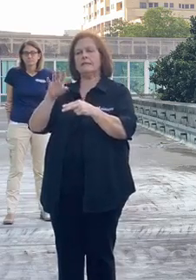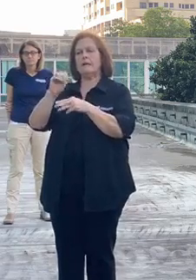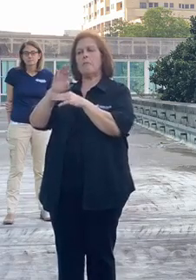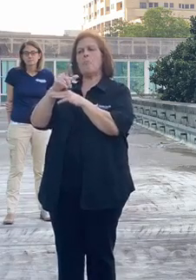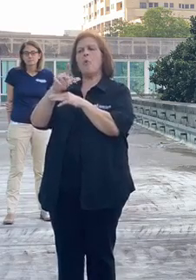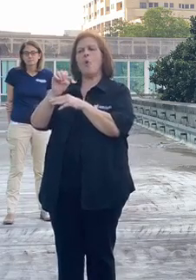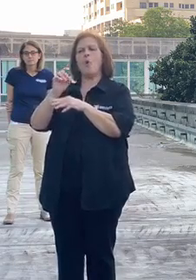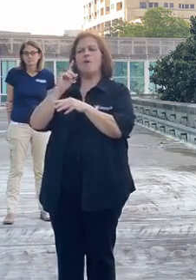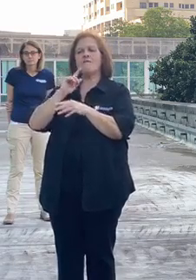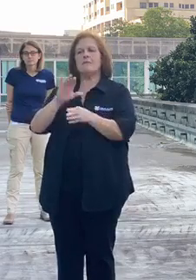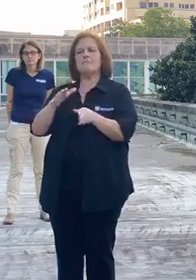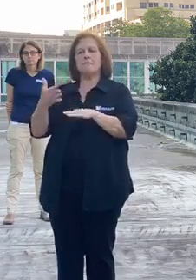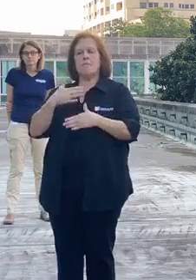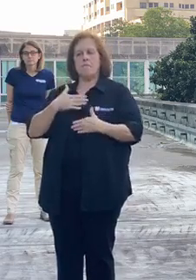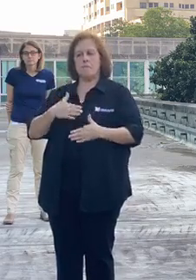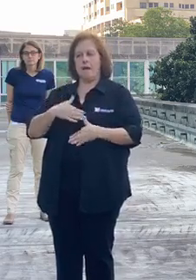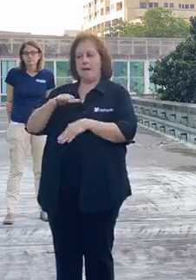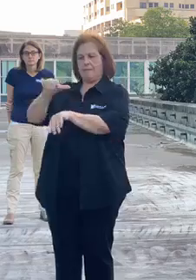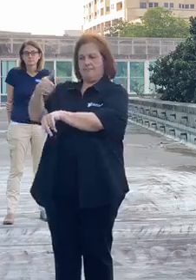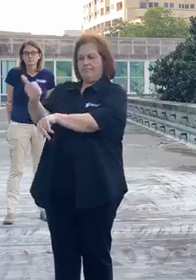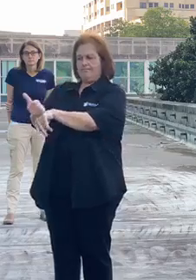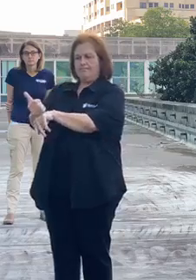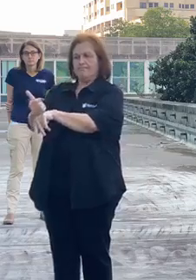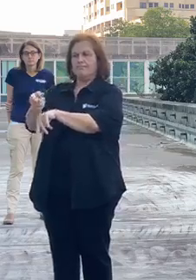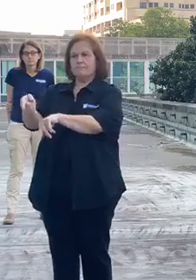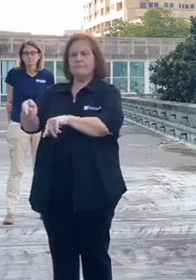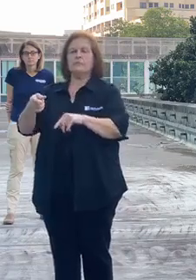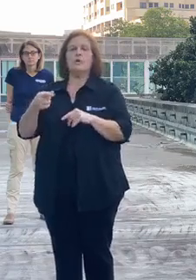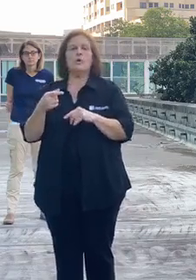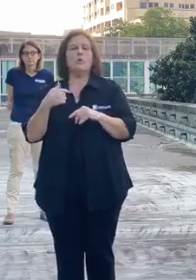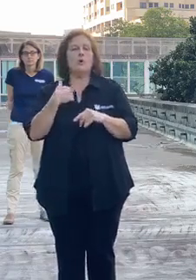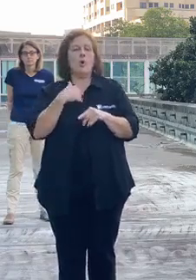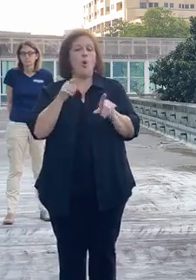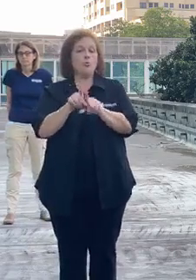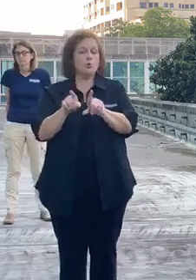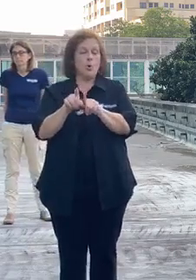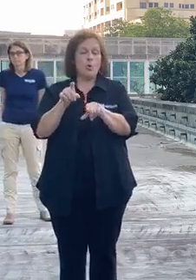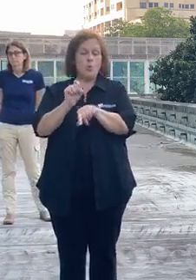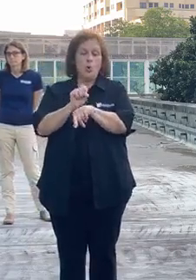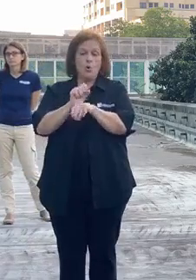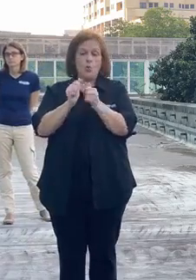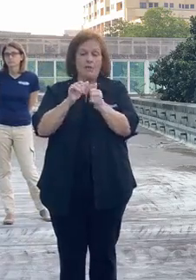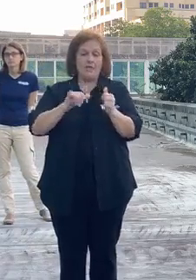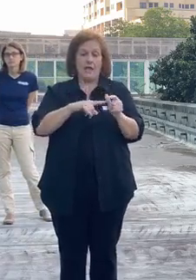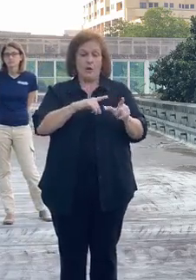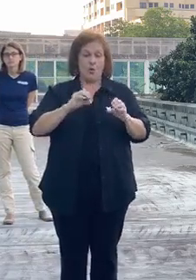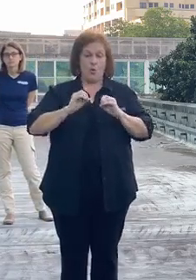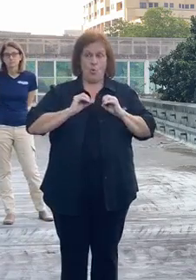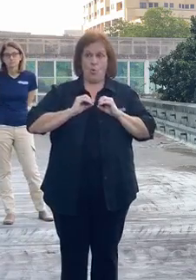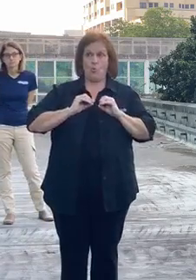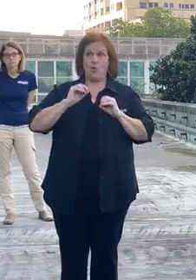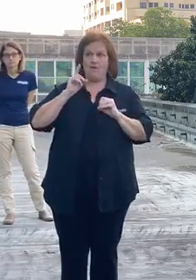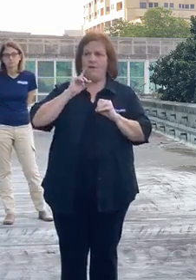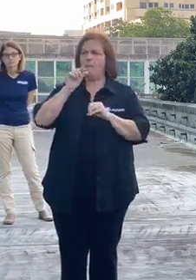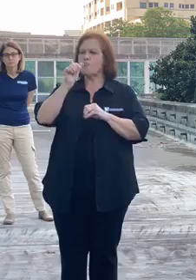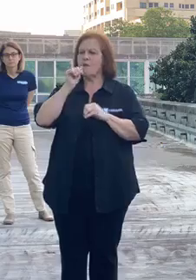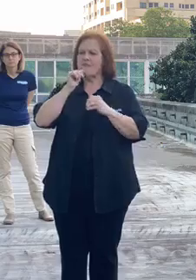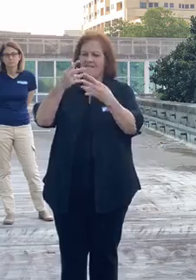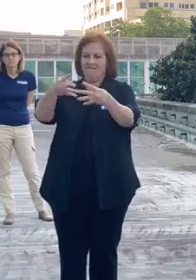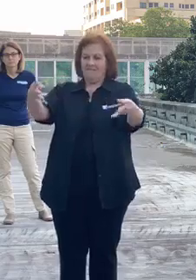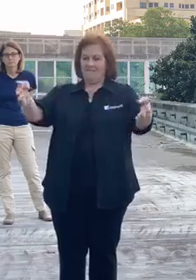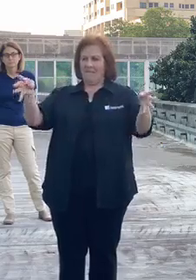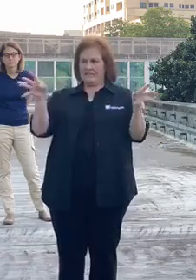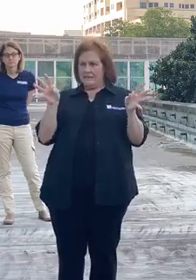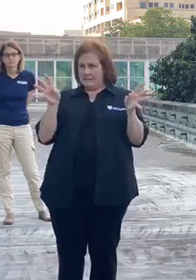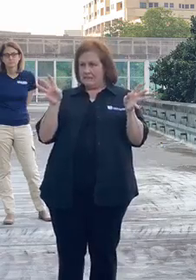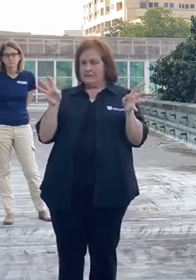We are also working with that owner to erect privacy fencing so that we can